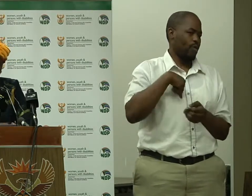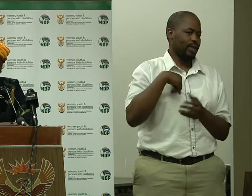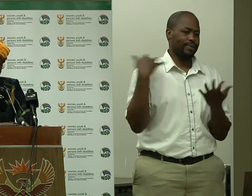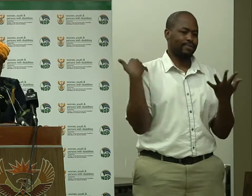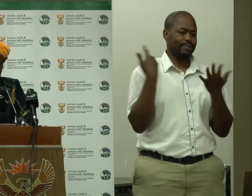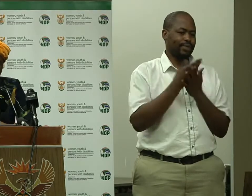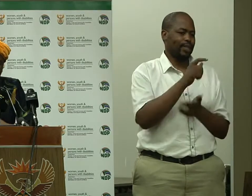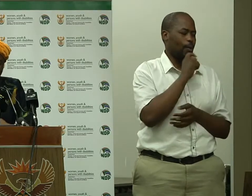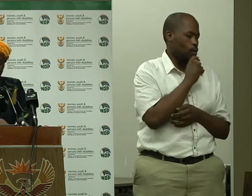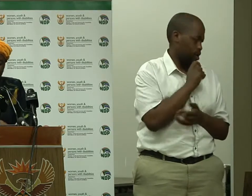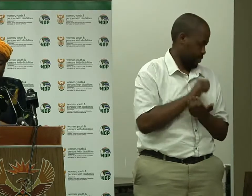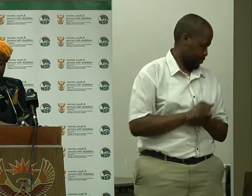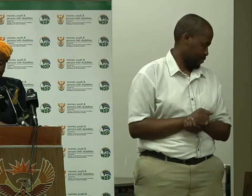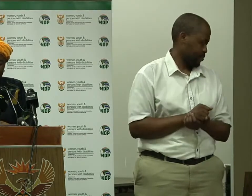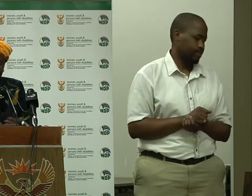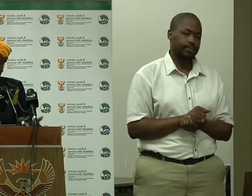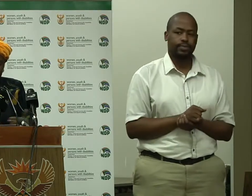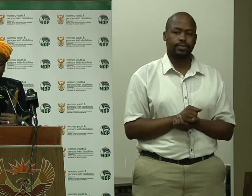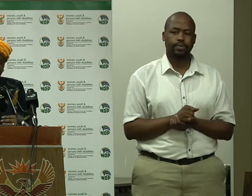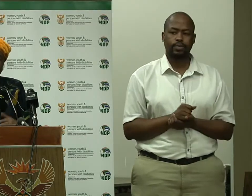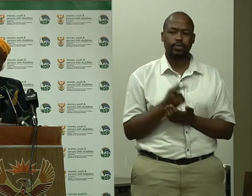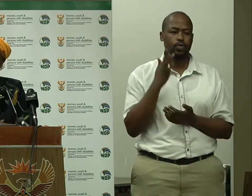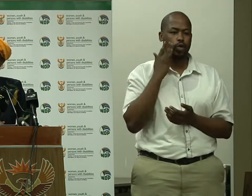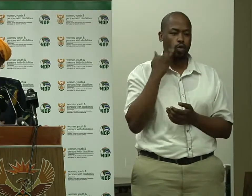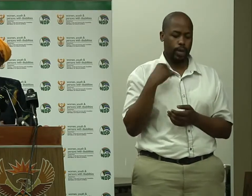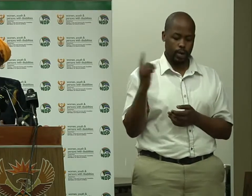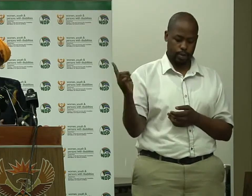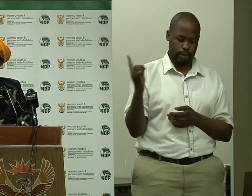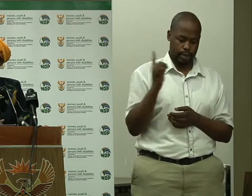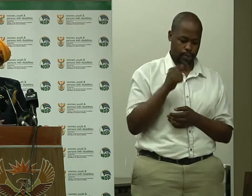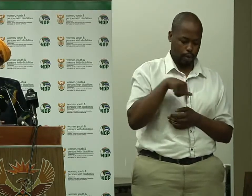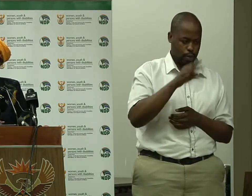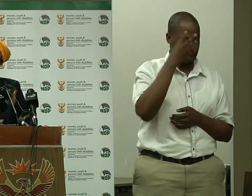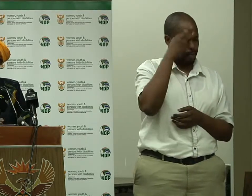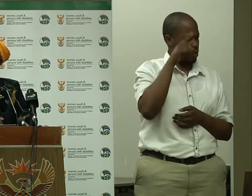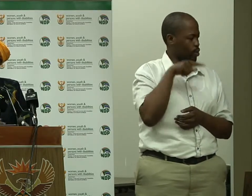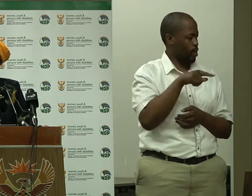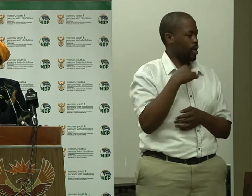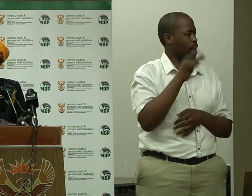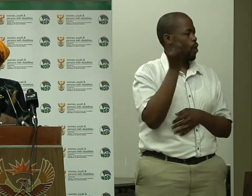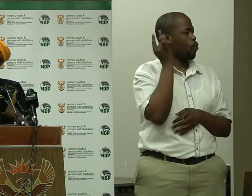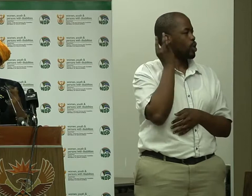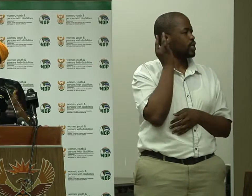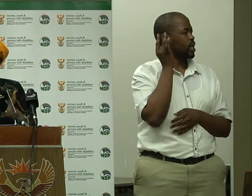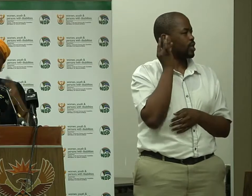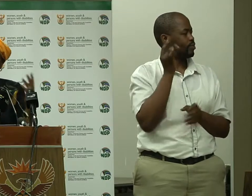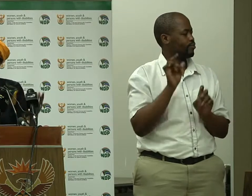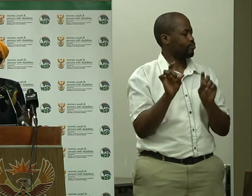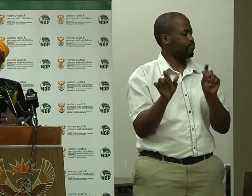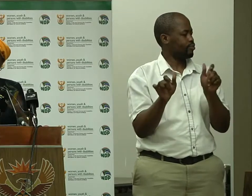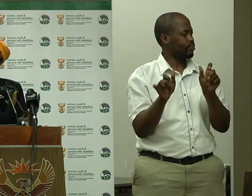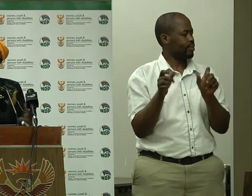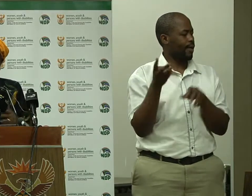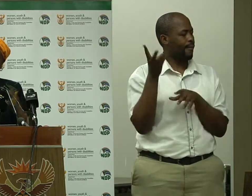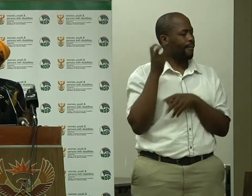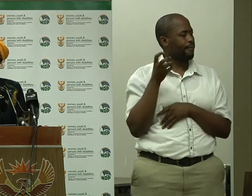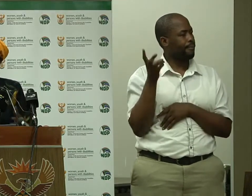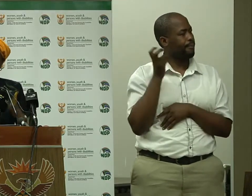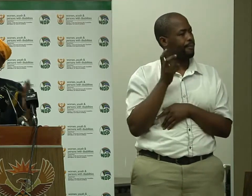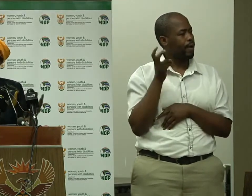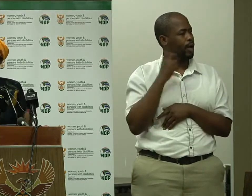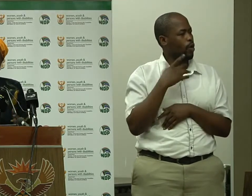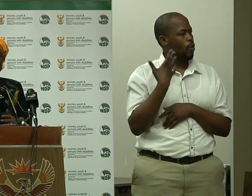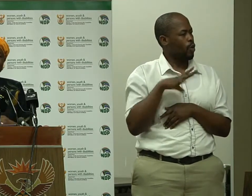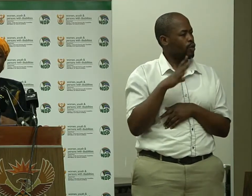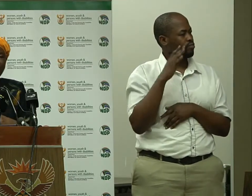morning. And you know, as I was coming through to Pretoria, I was listening to the radio stations, just wanting to